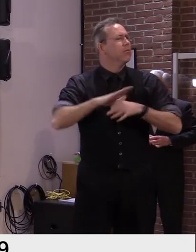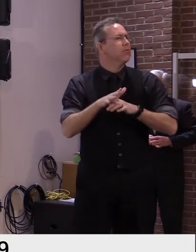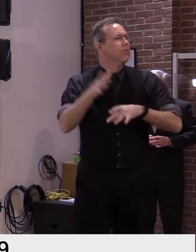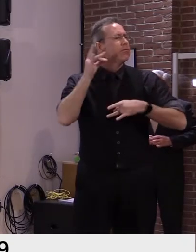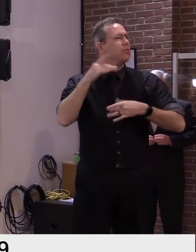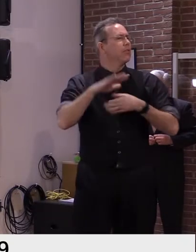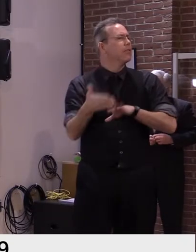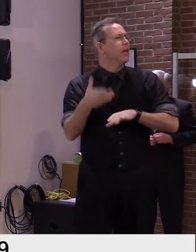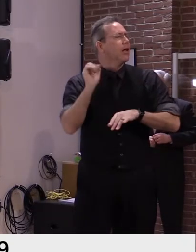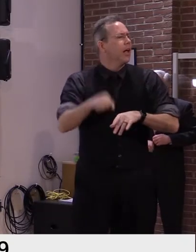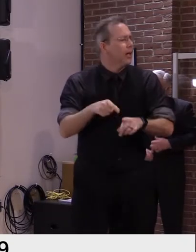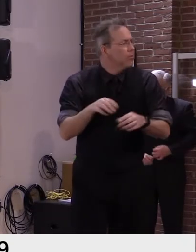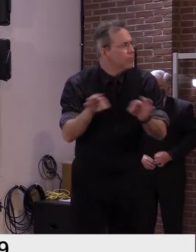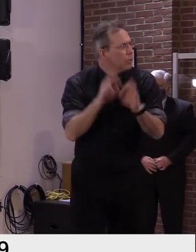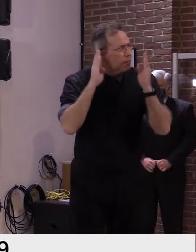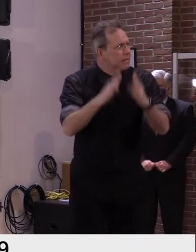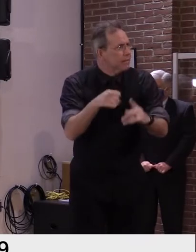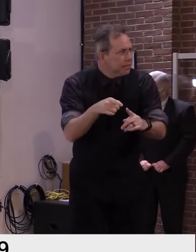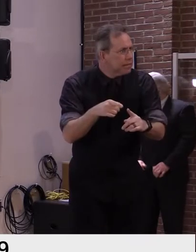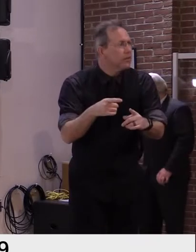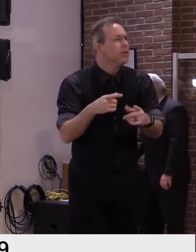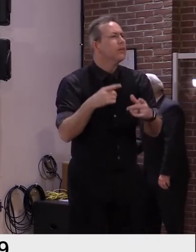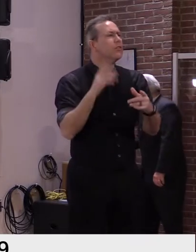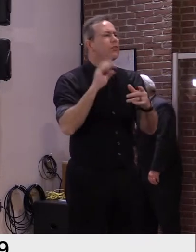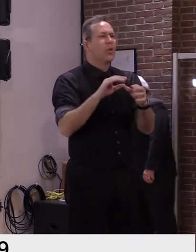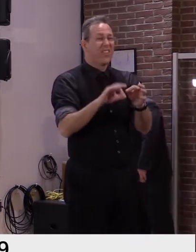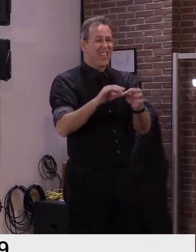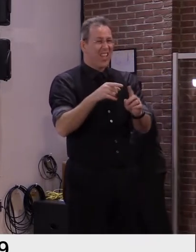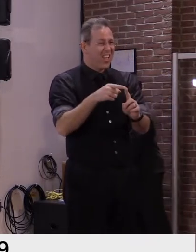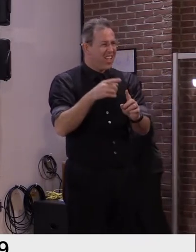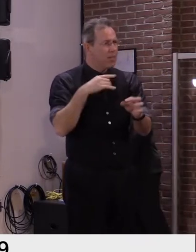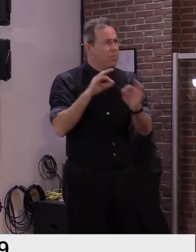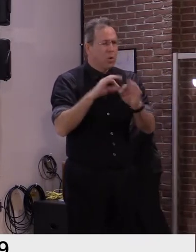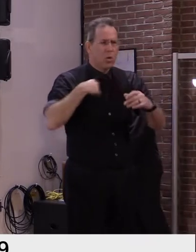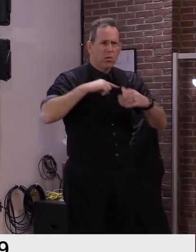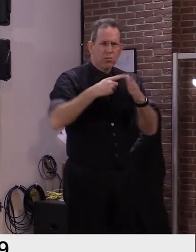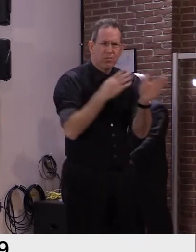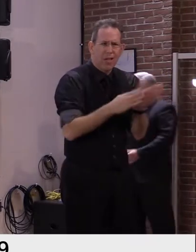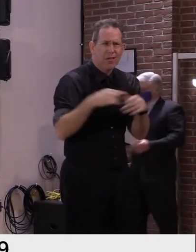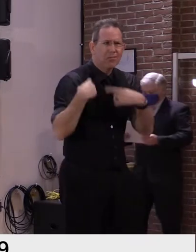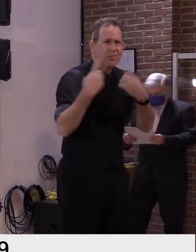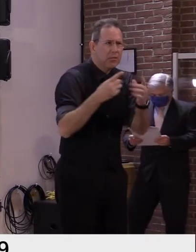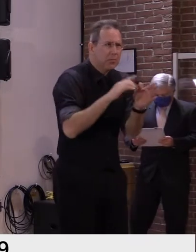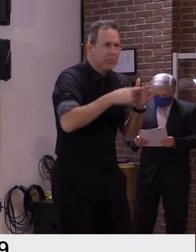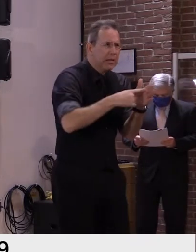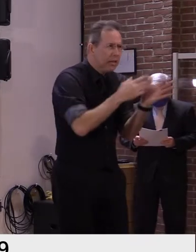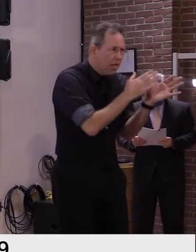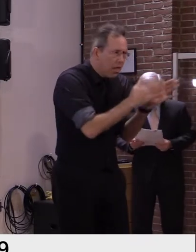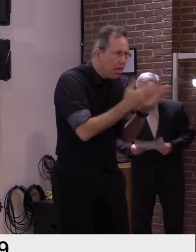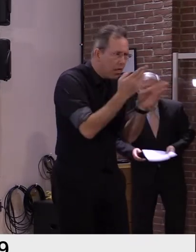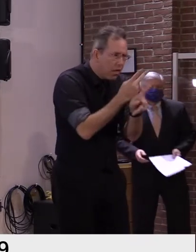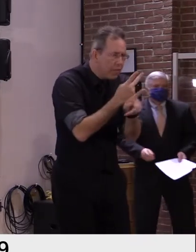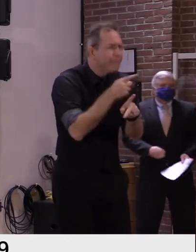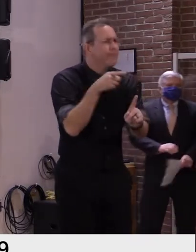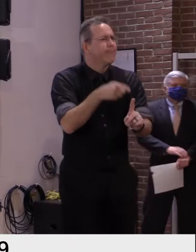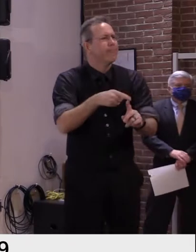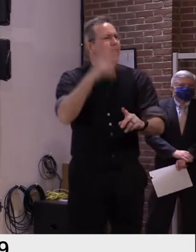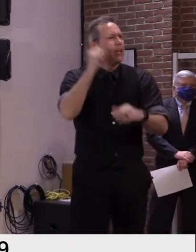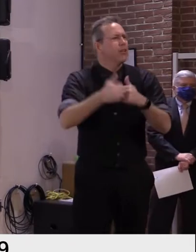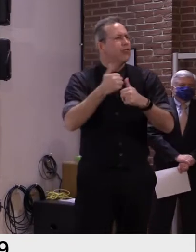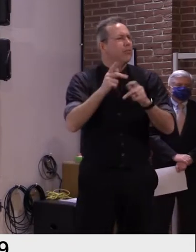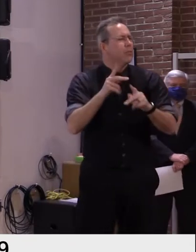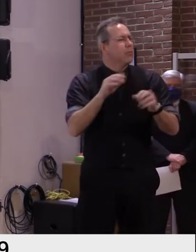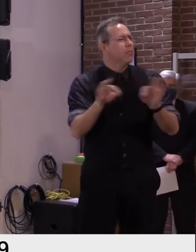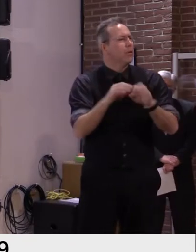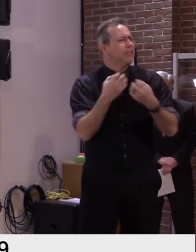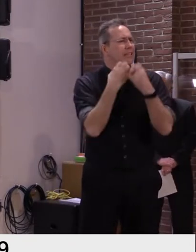strategy from the start has been to protect those at most at risk and to preserve life. We know age is the number one